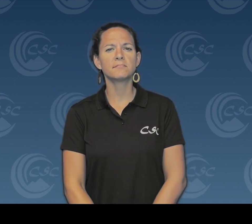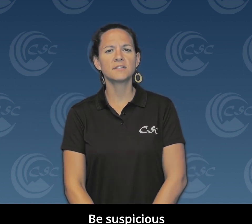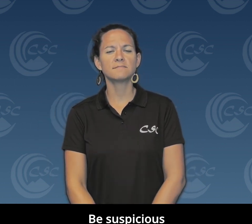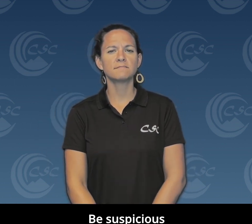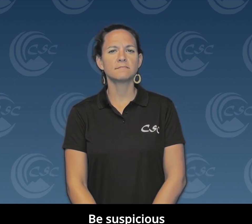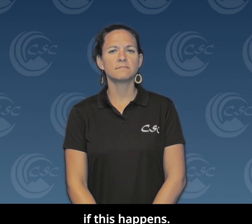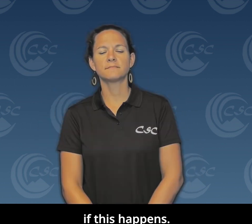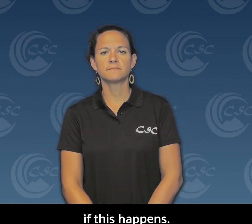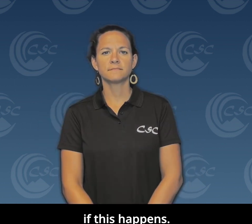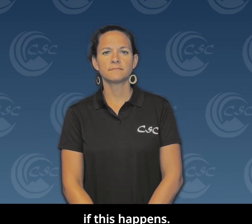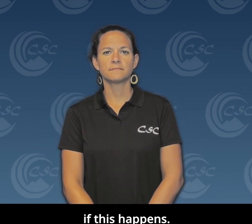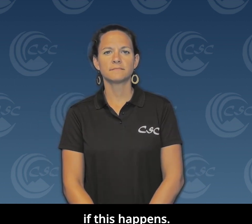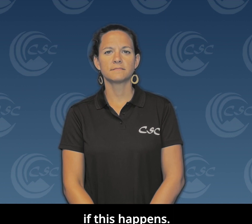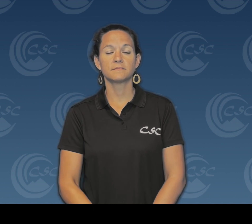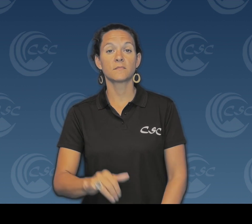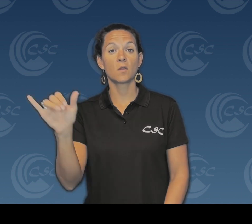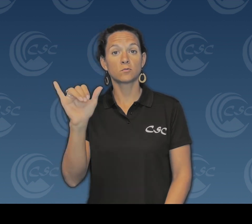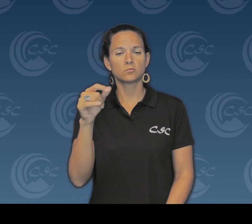Be suspicious if this happens.